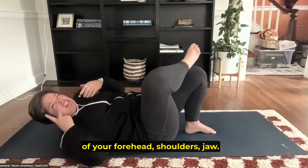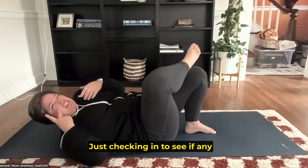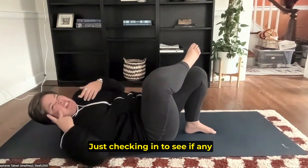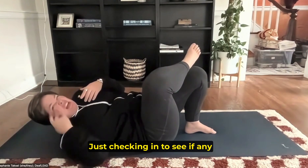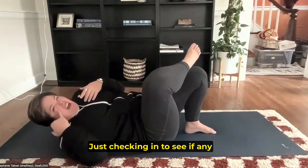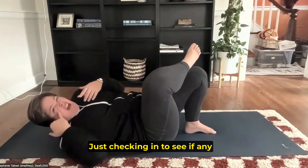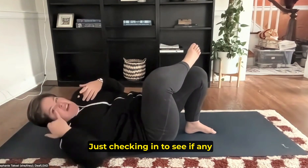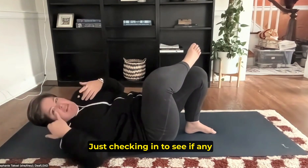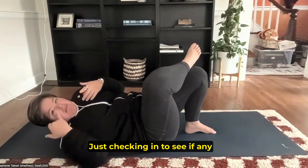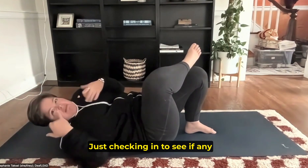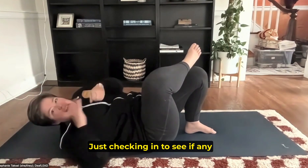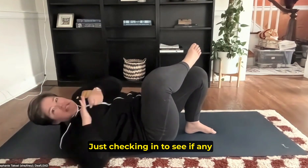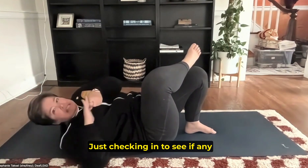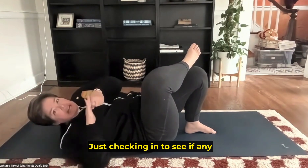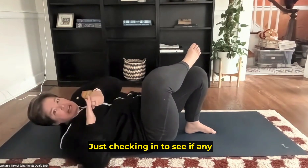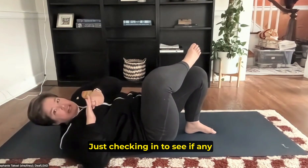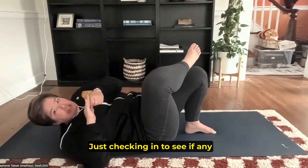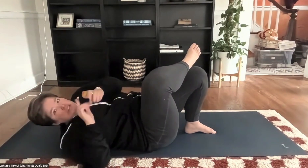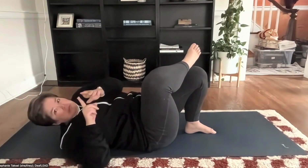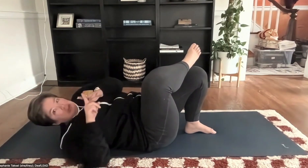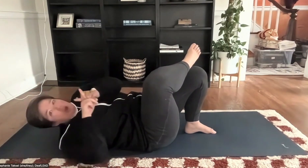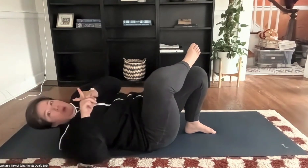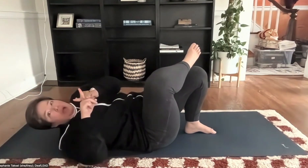just checking in to see if any